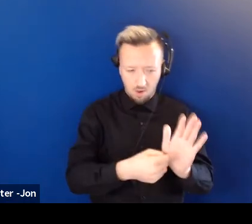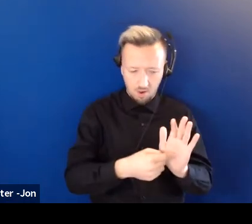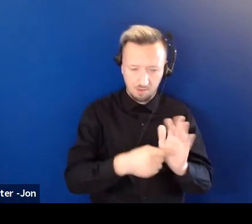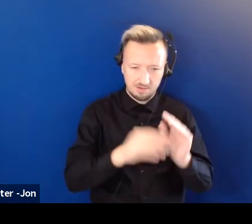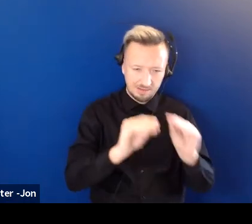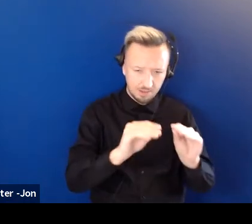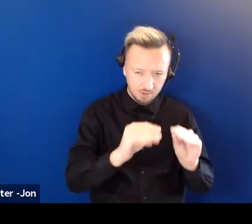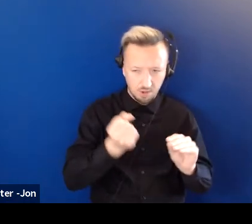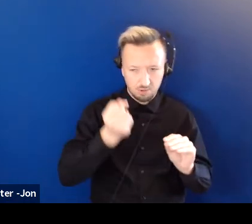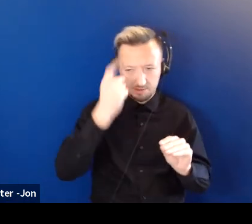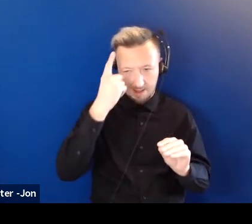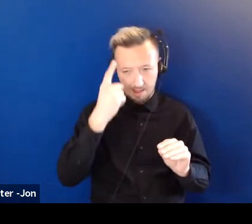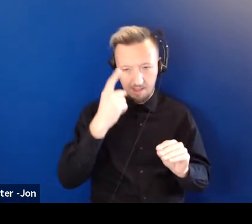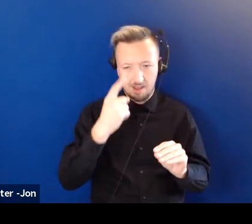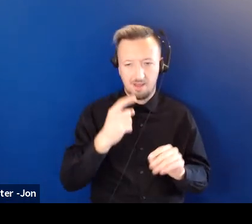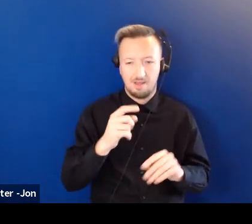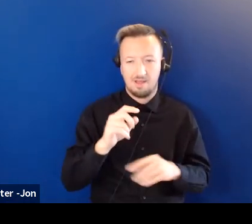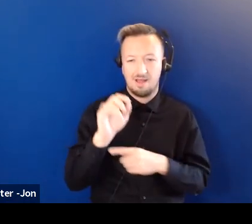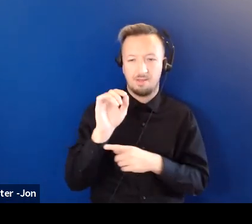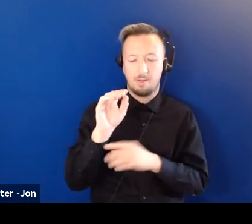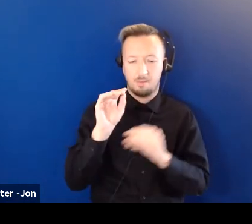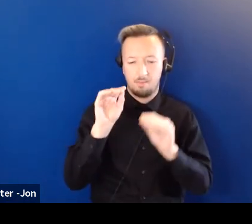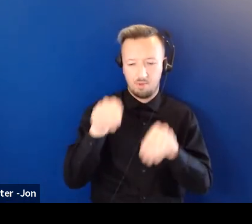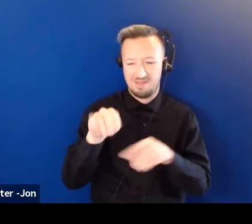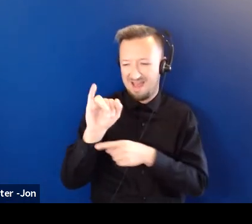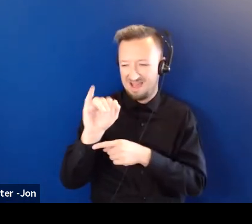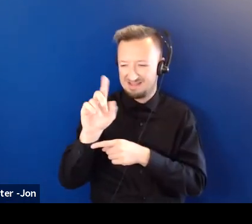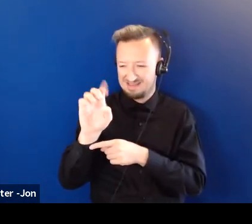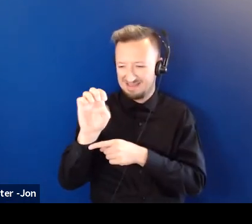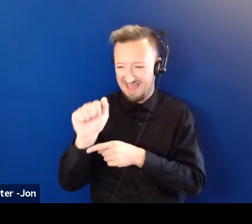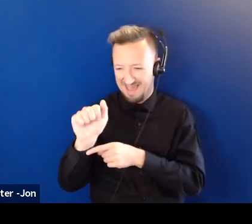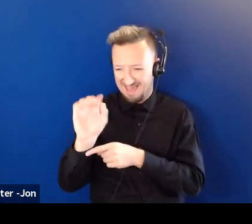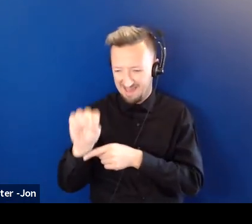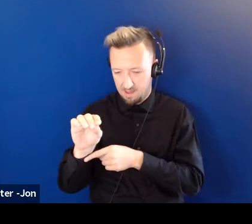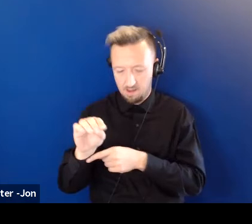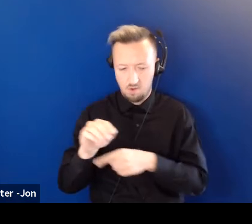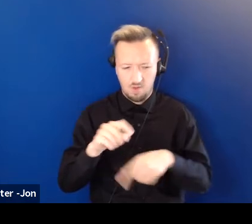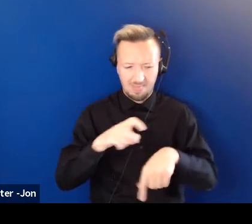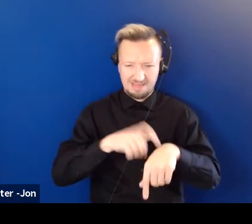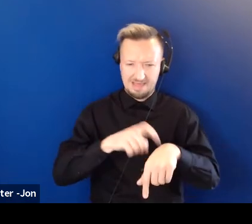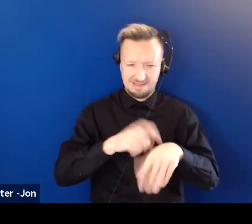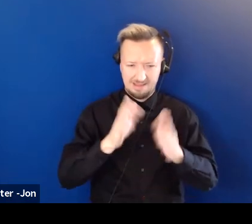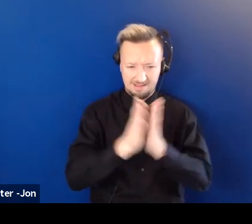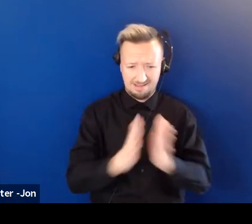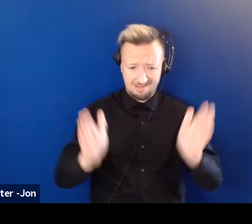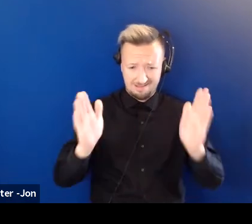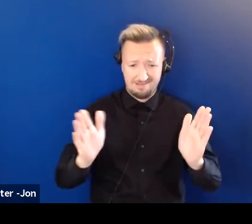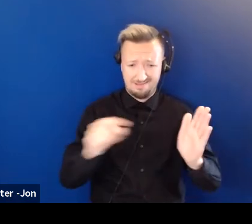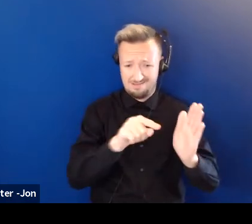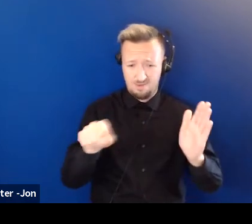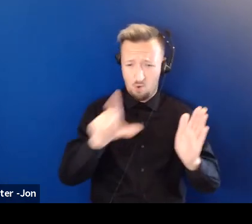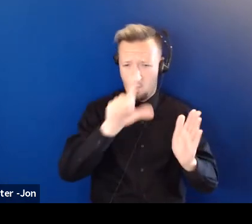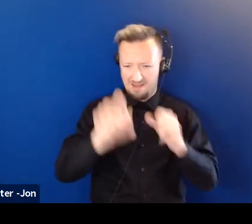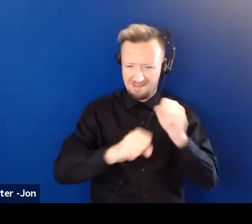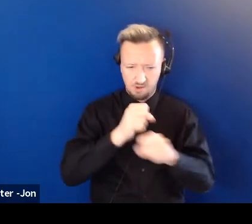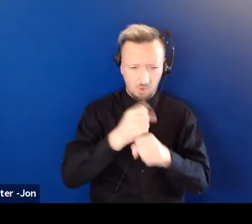and putting, you know, the IDEA next to that, and then looking at the timeline gap between, you know, that's a 20-year difference. Why